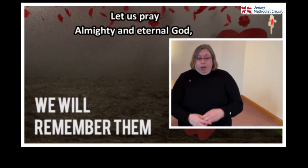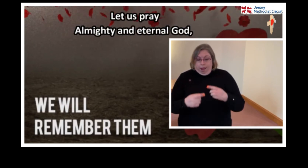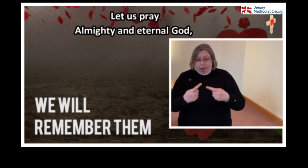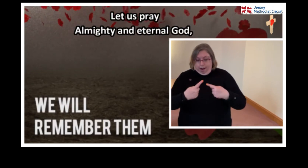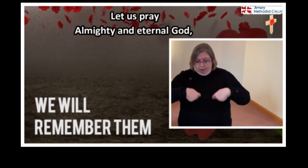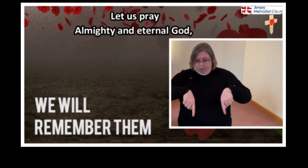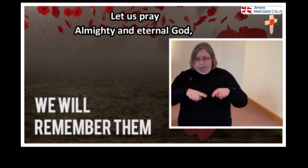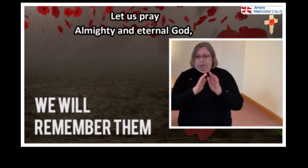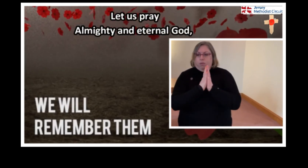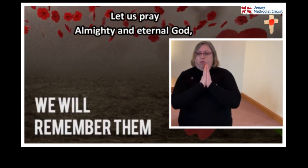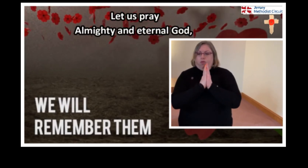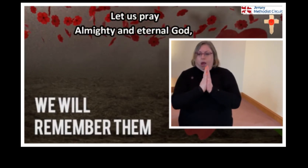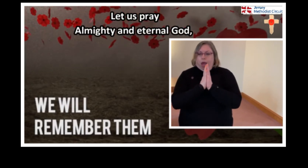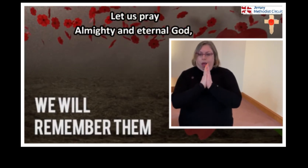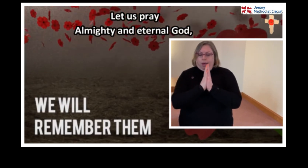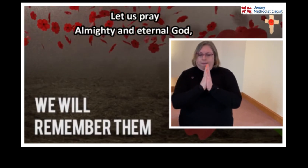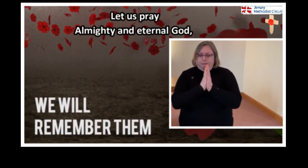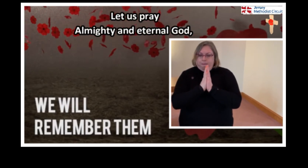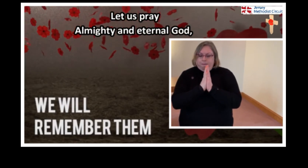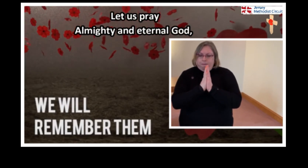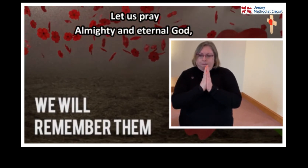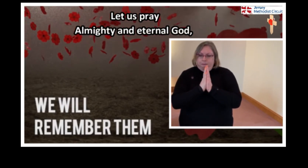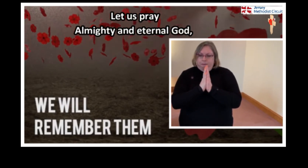Let us pray.